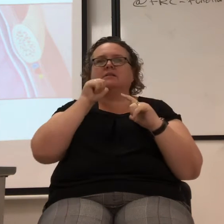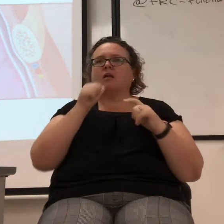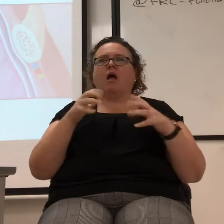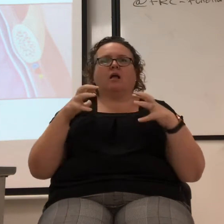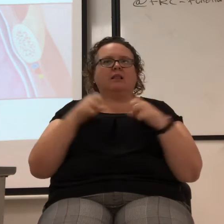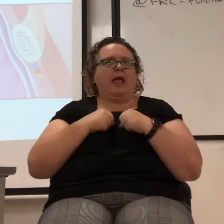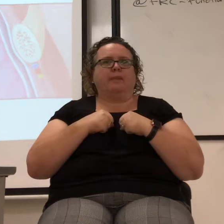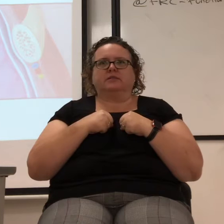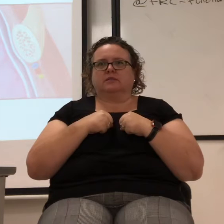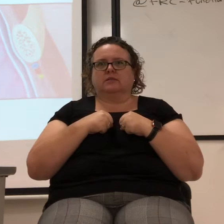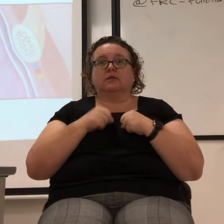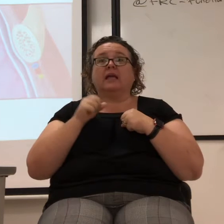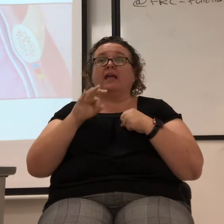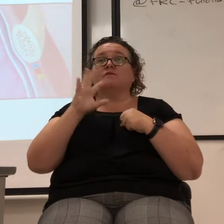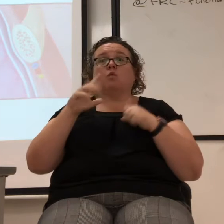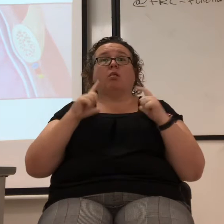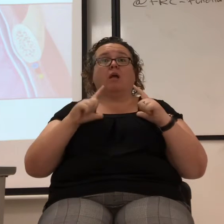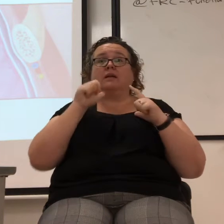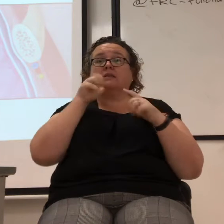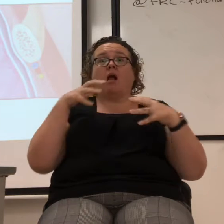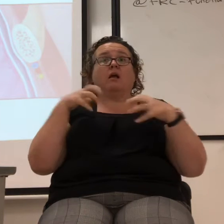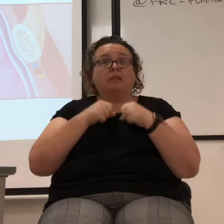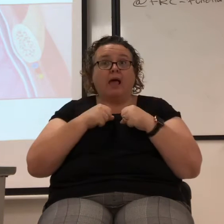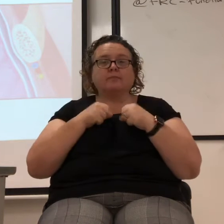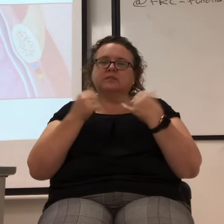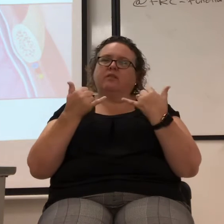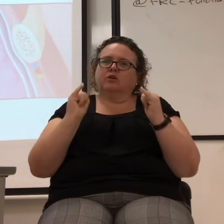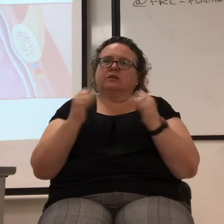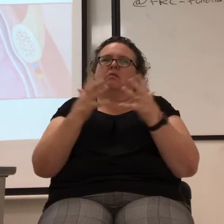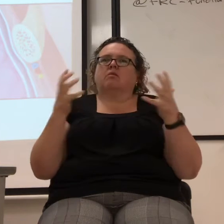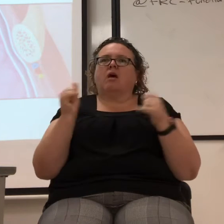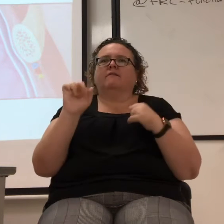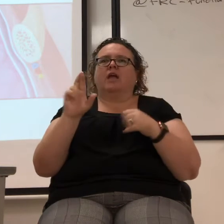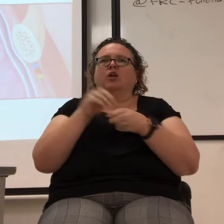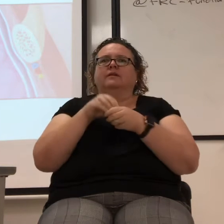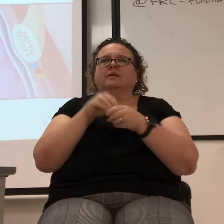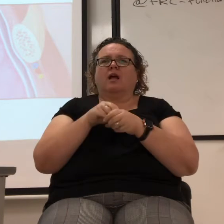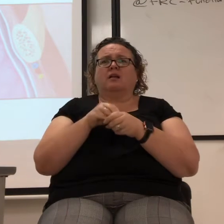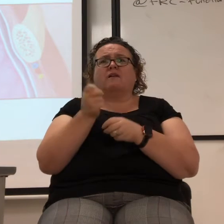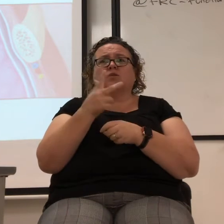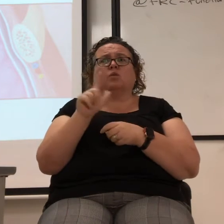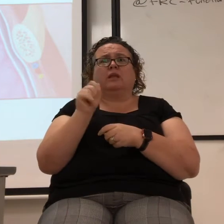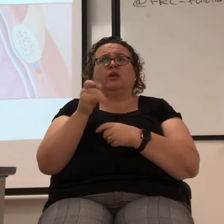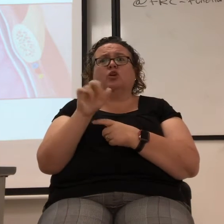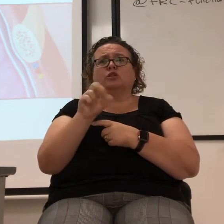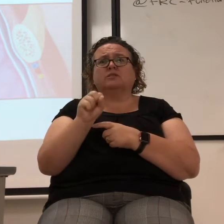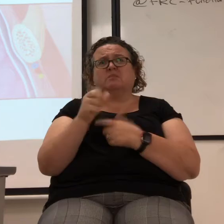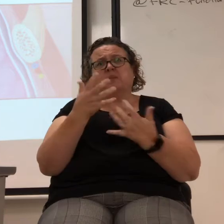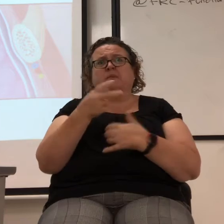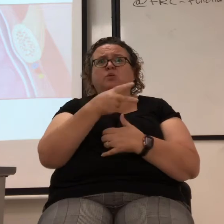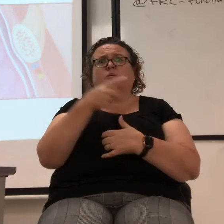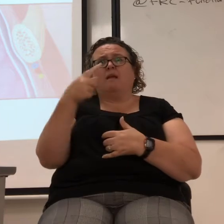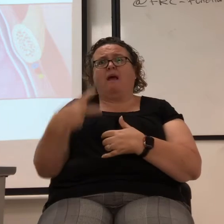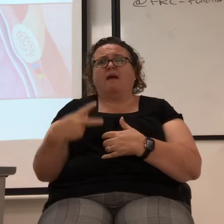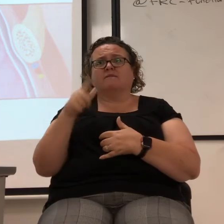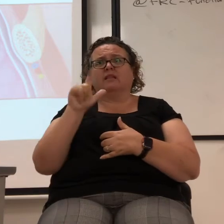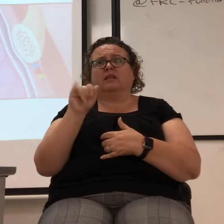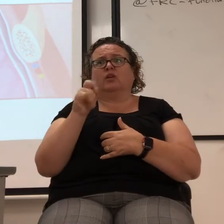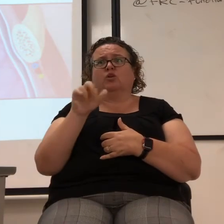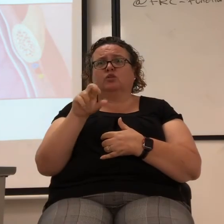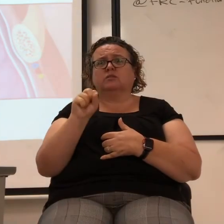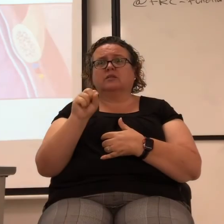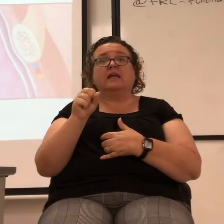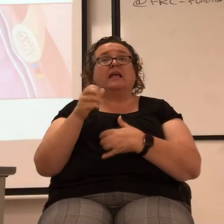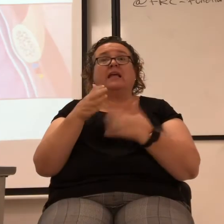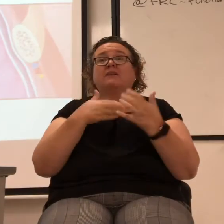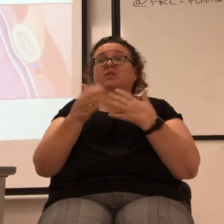collapsed. As long as your lung is not collapsed, there's a lot of air in there. There's a couple of liters, maybe 2.5 liters of air, even after